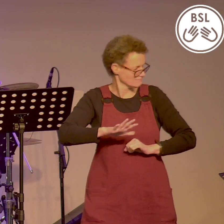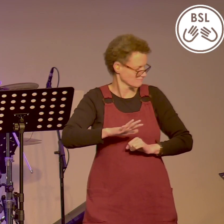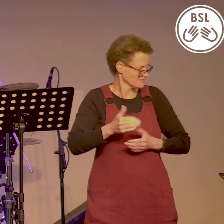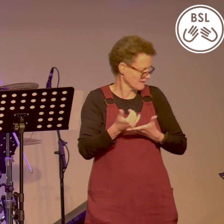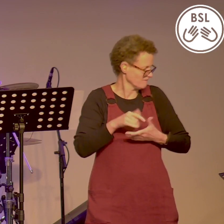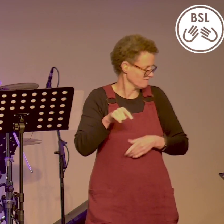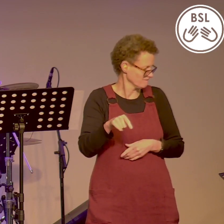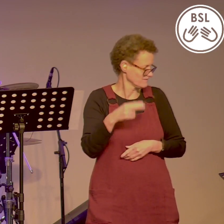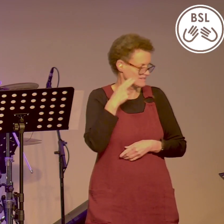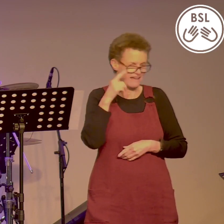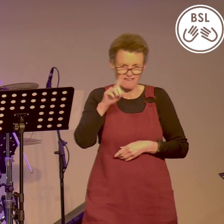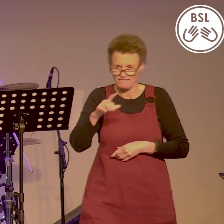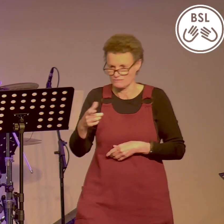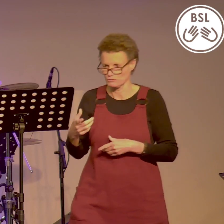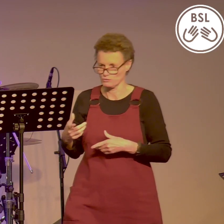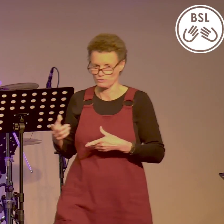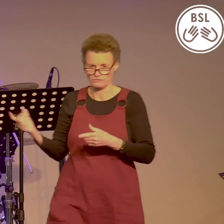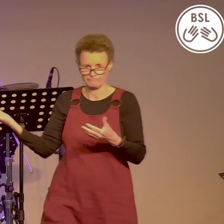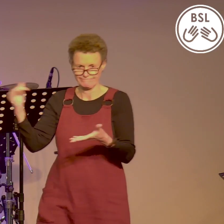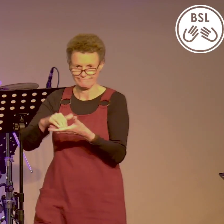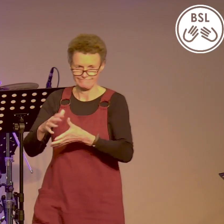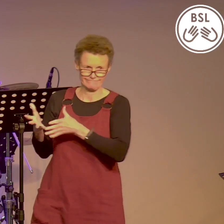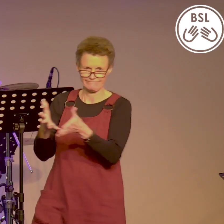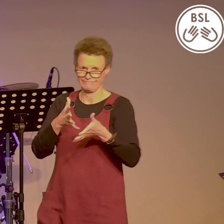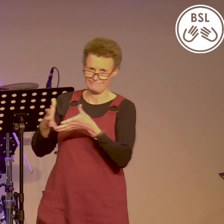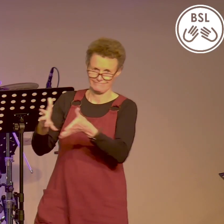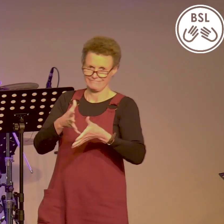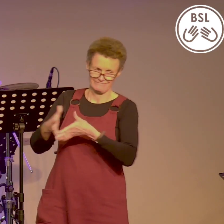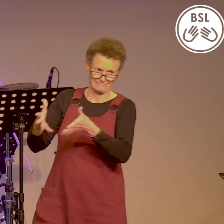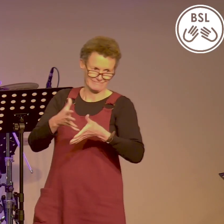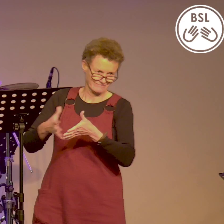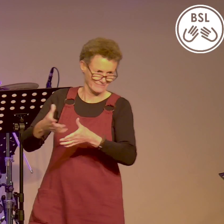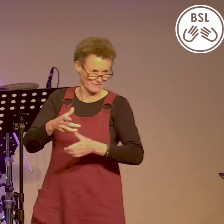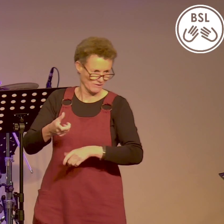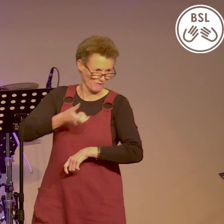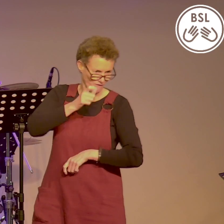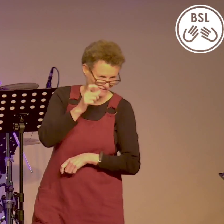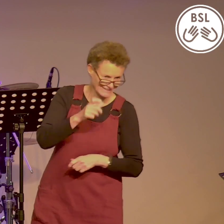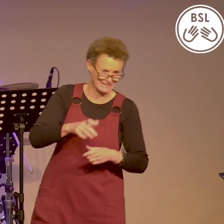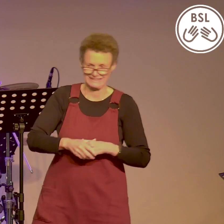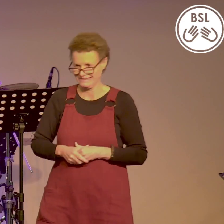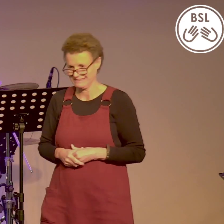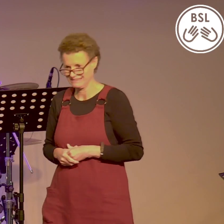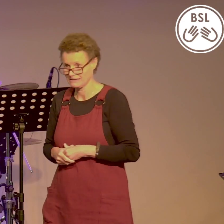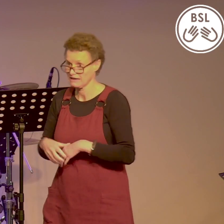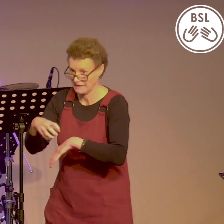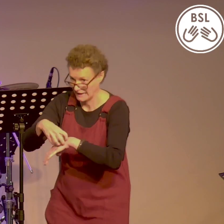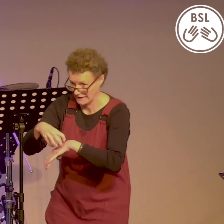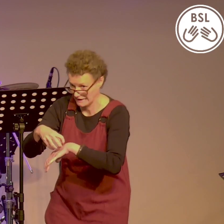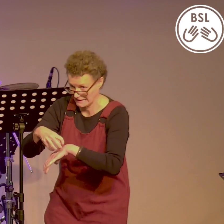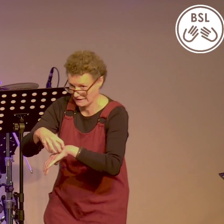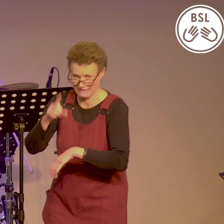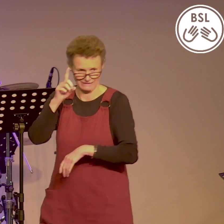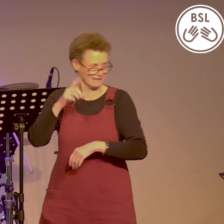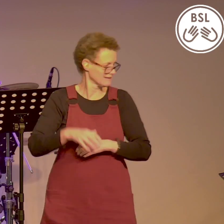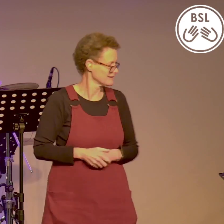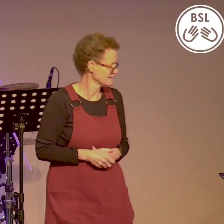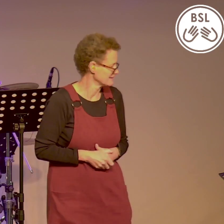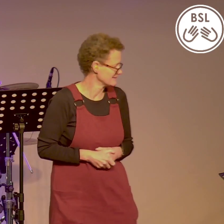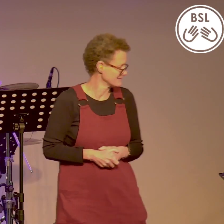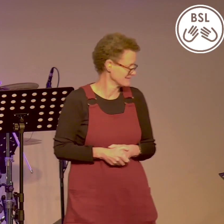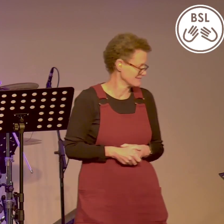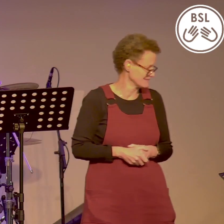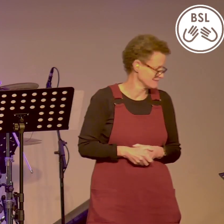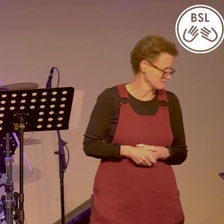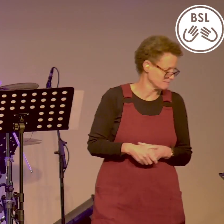And that's like a deaf, safe deaf space for deaf people to come along, talk together in sign language, have coffee and cake